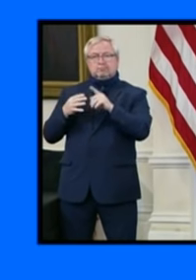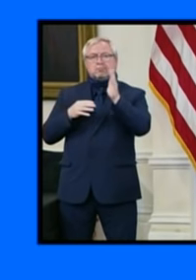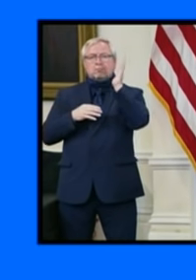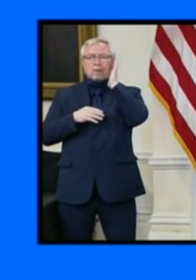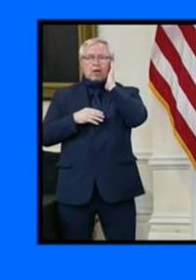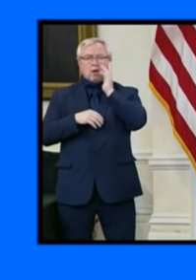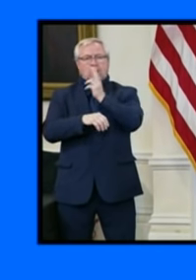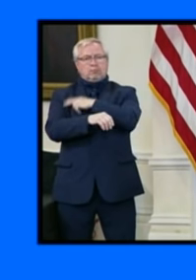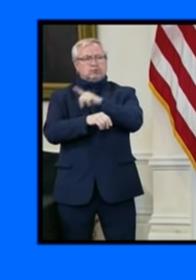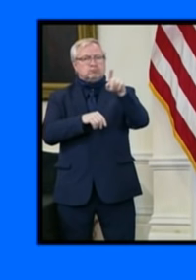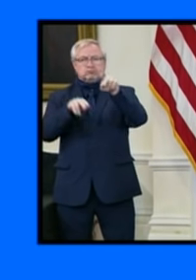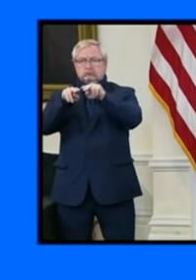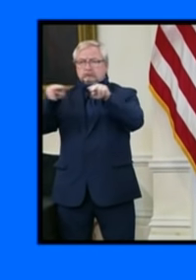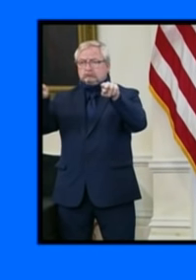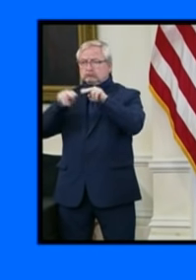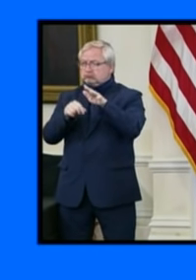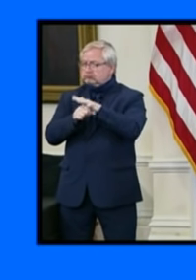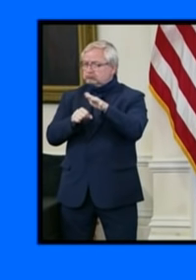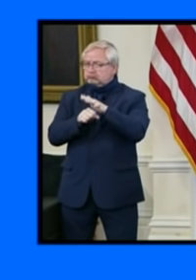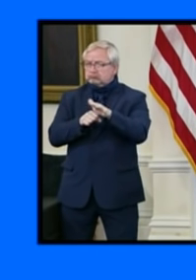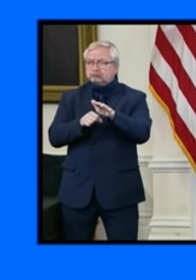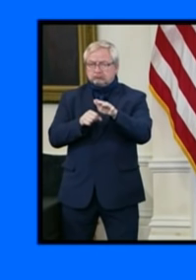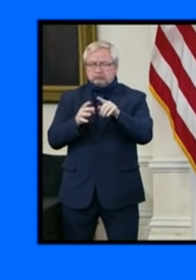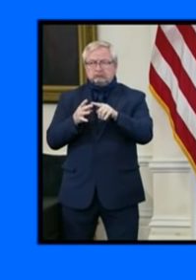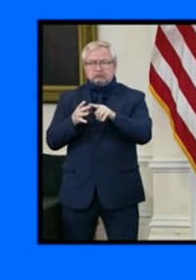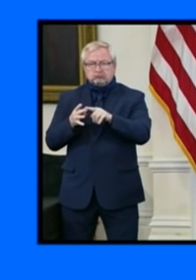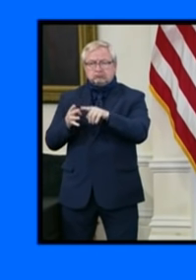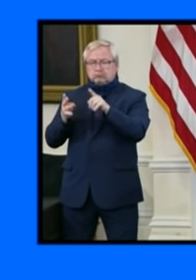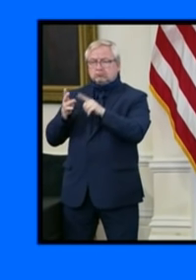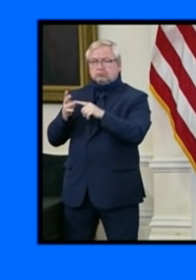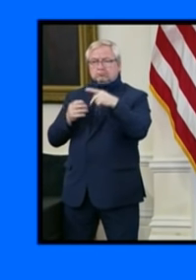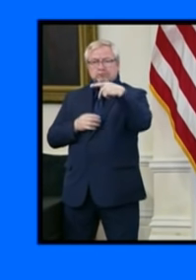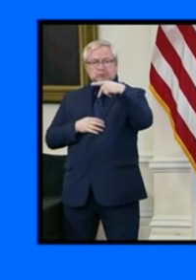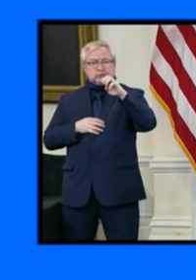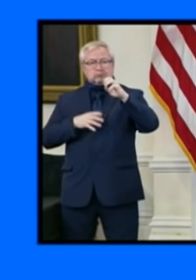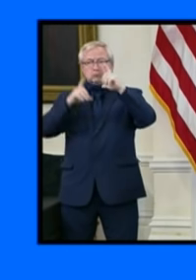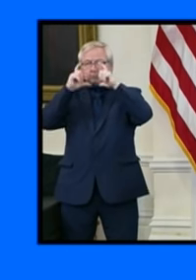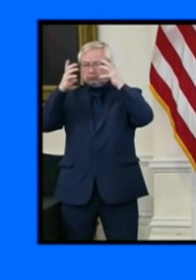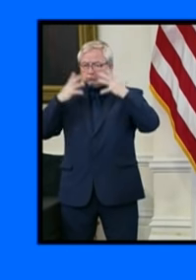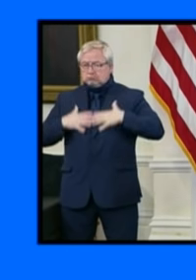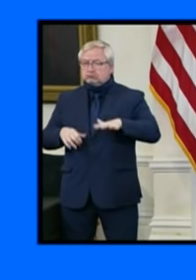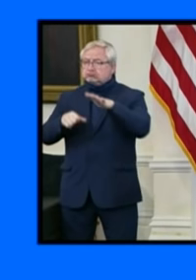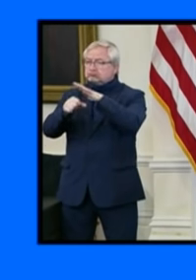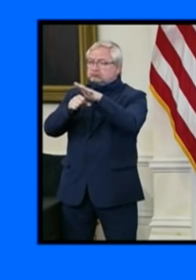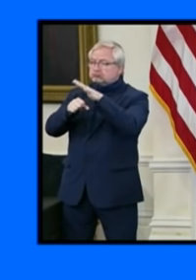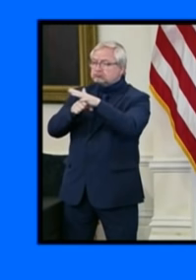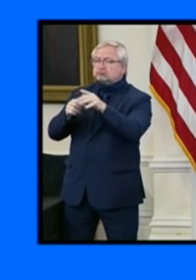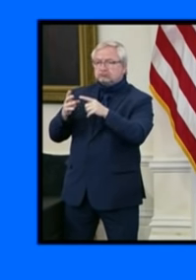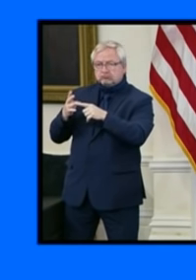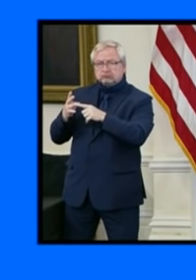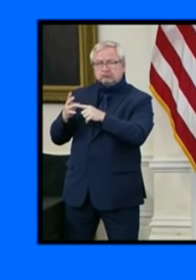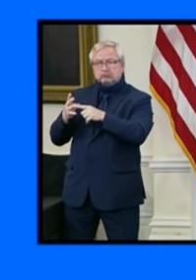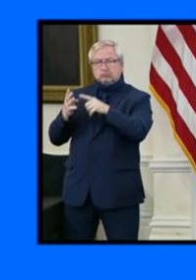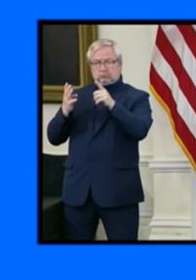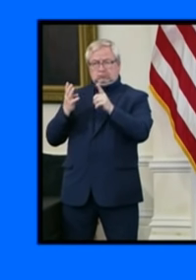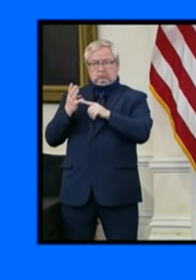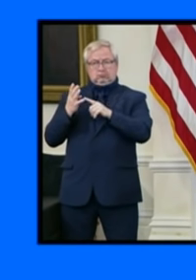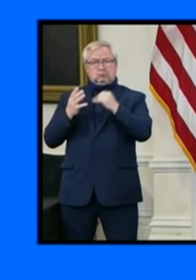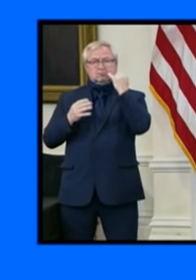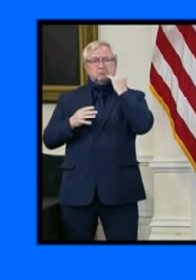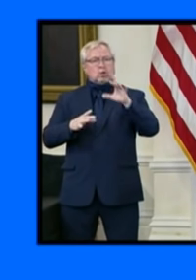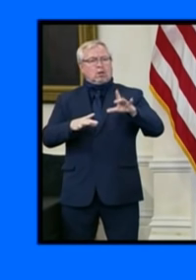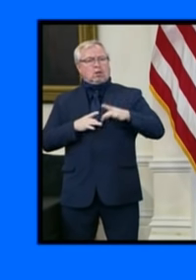of PPE, and a robust contact tracing operation. We made it clear 3 weeks